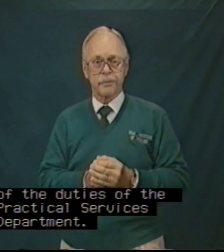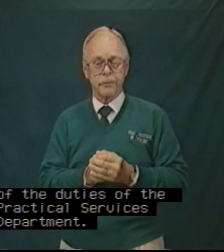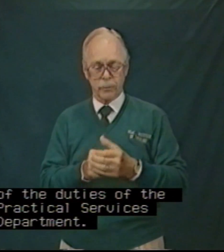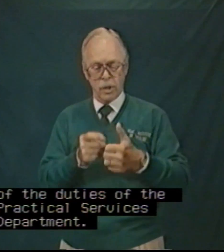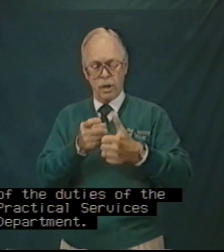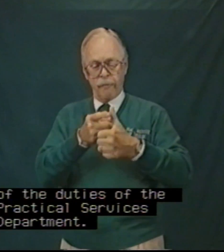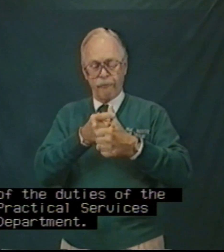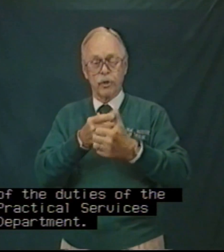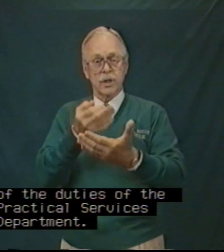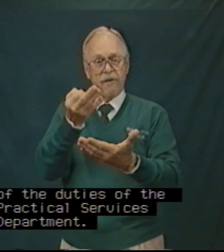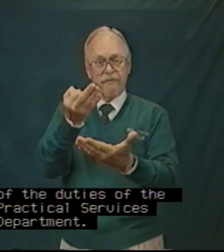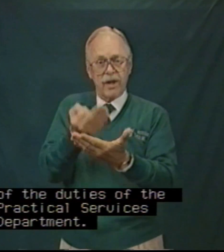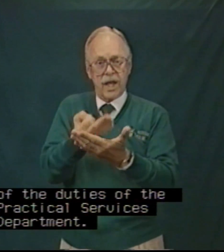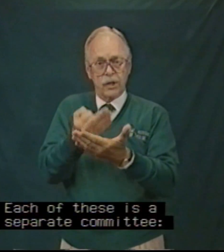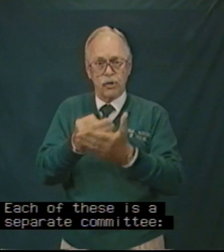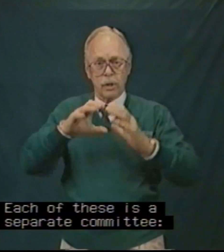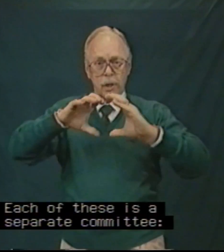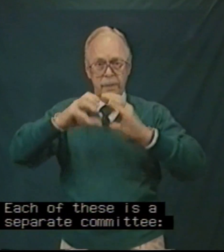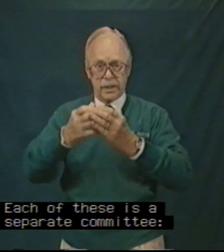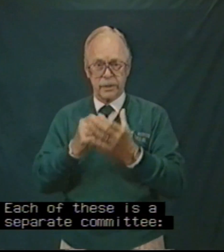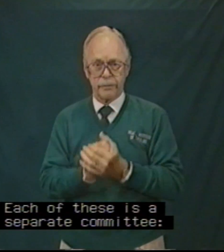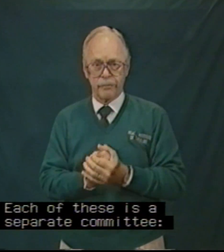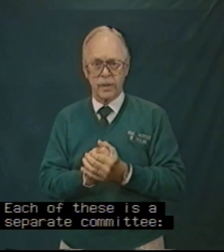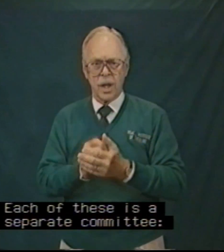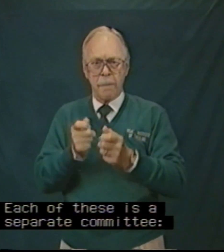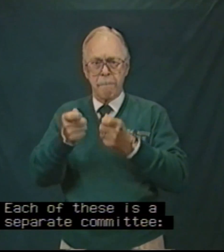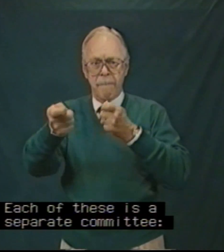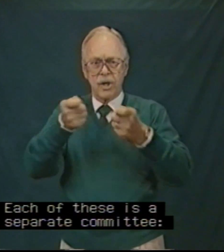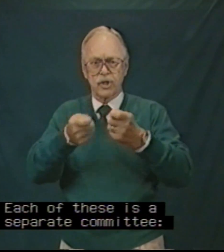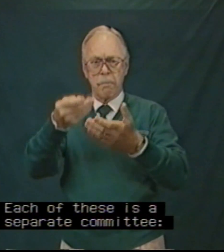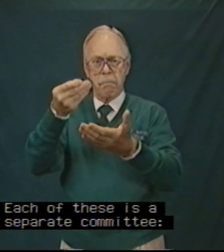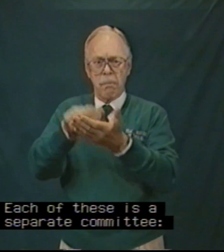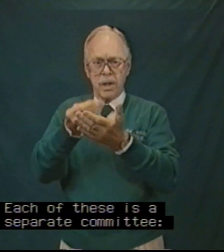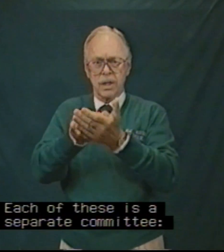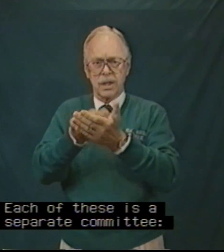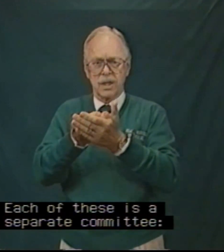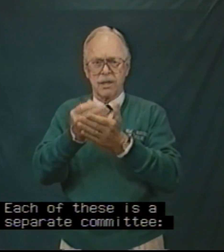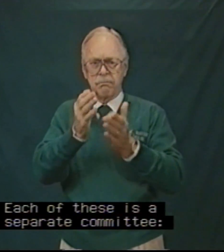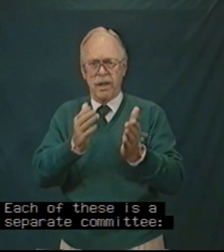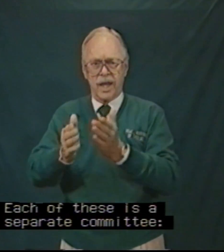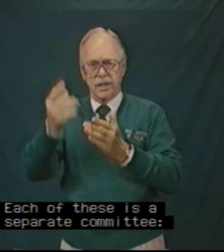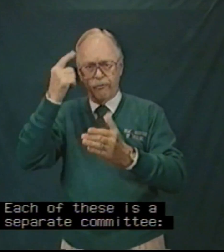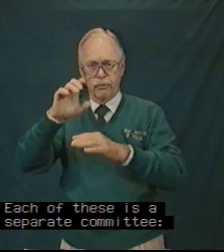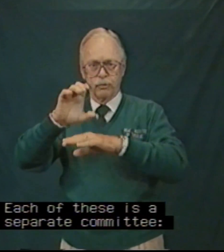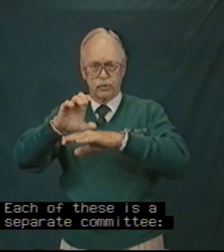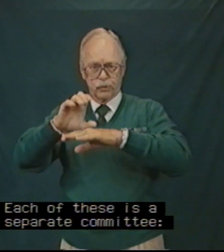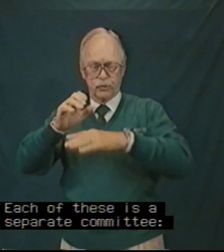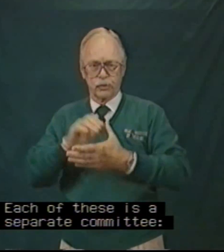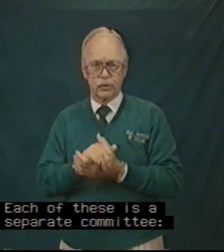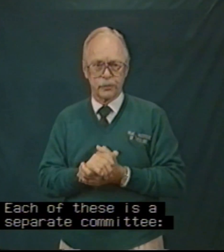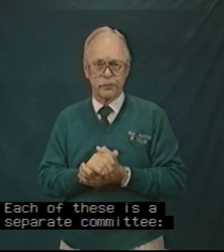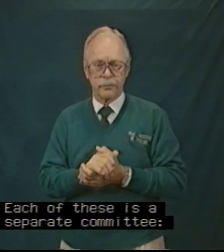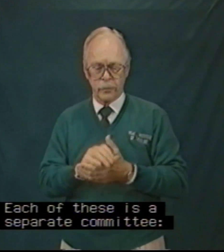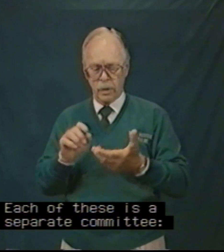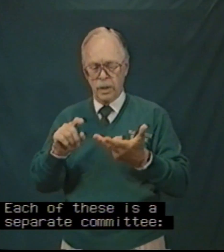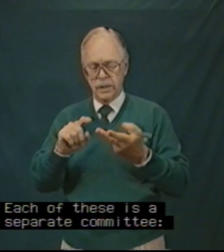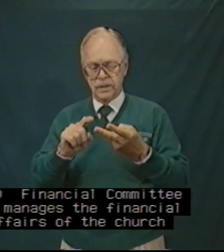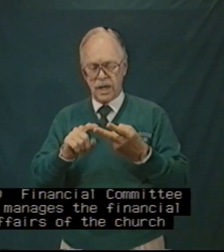First, Financial Committee manages the financial affairs of the church. Two,